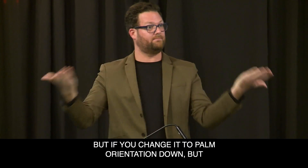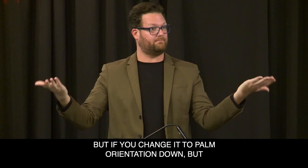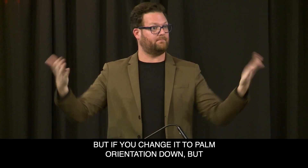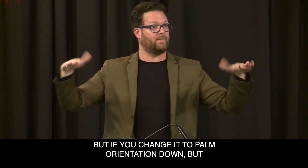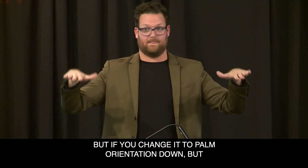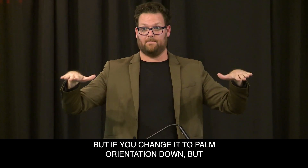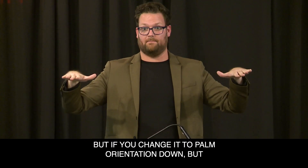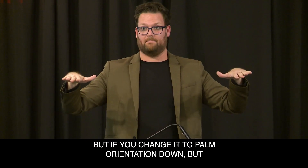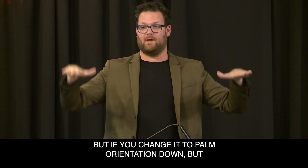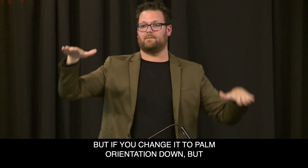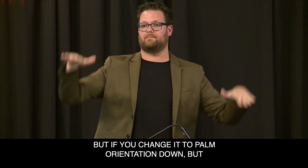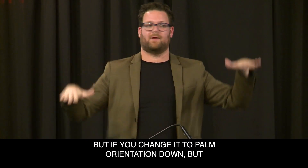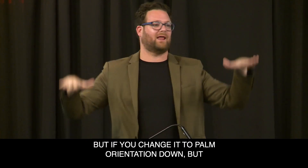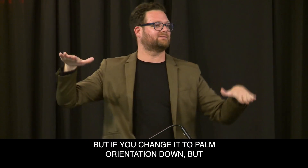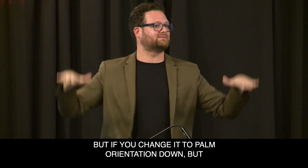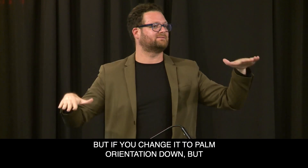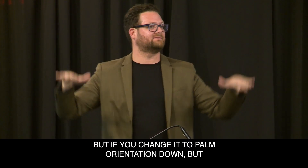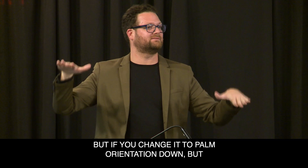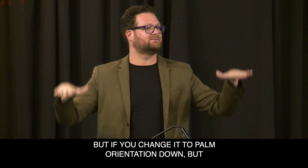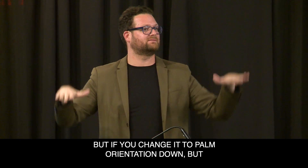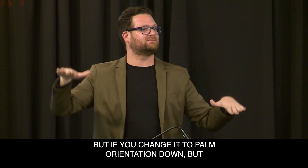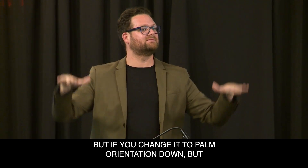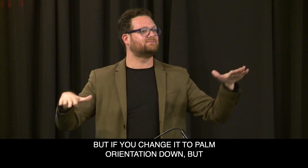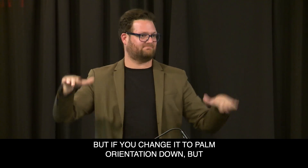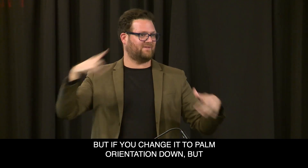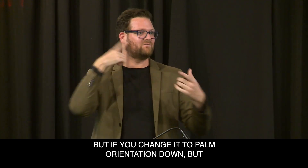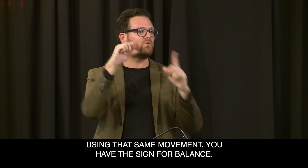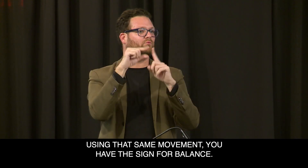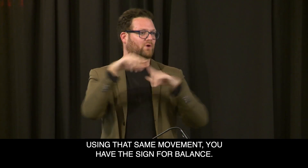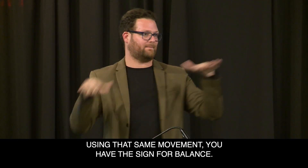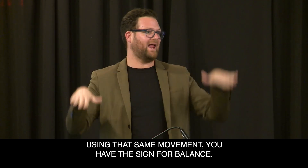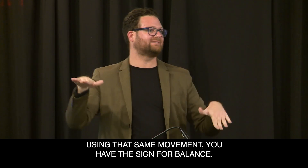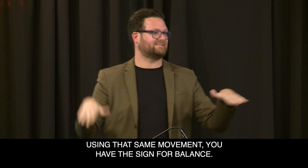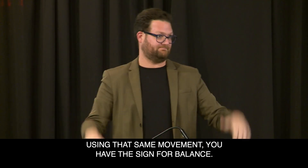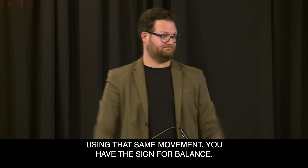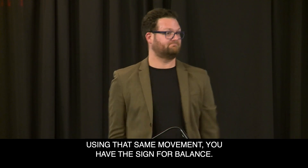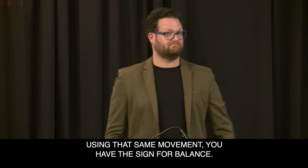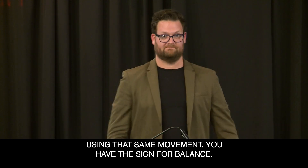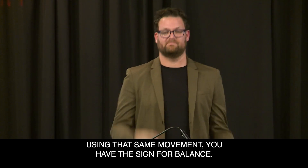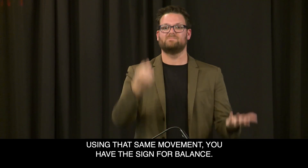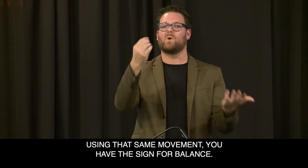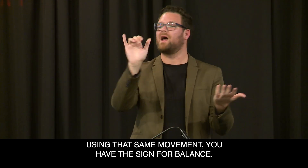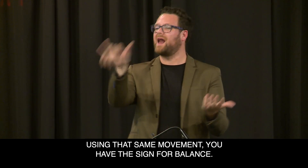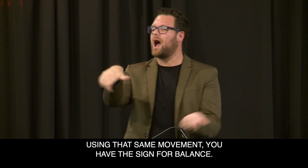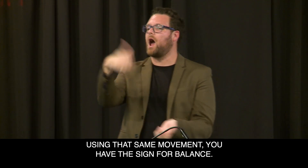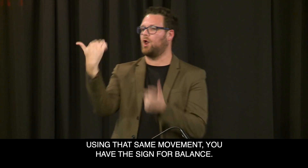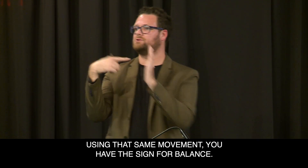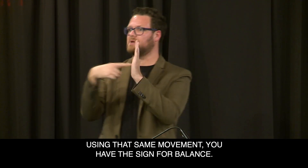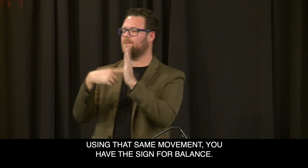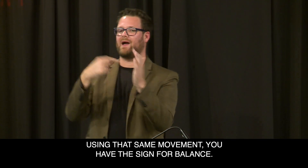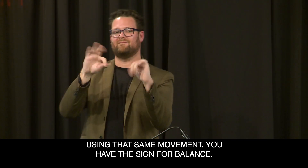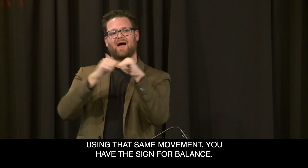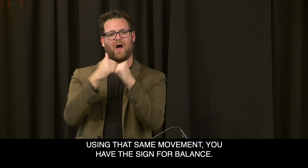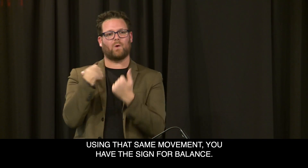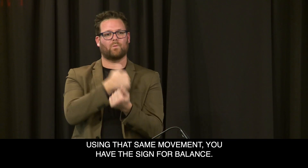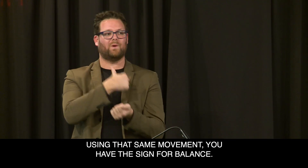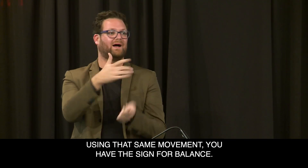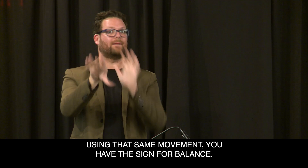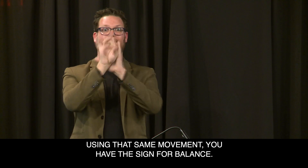you change it to palm orientation down, but using that same movement, you have the sign for balance.